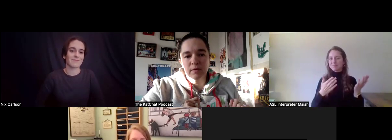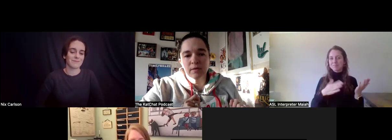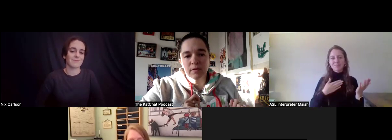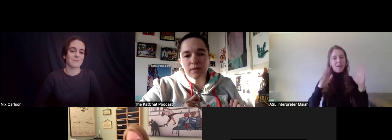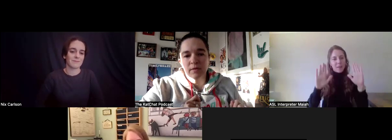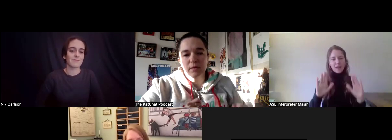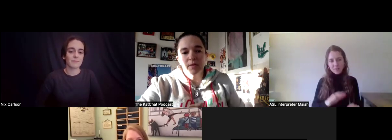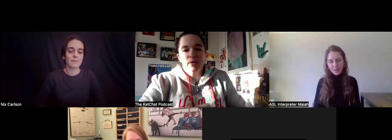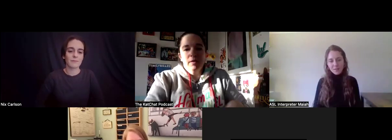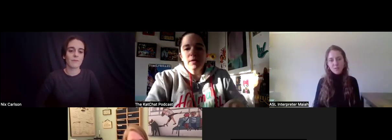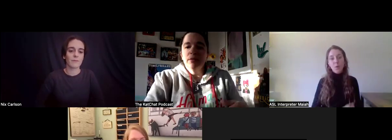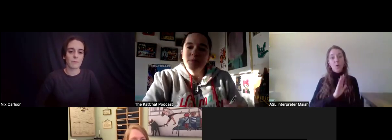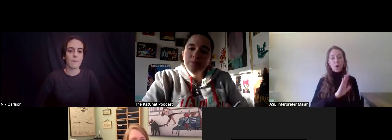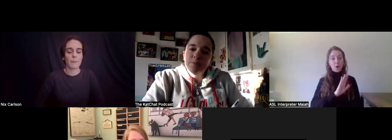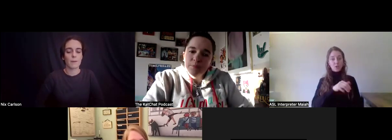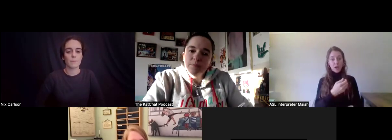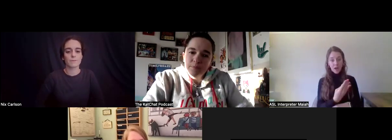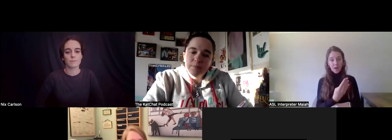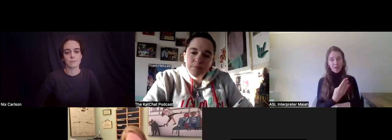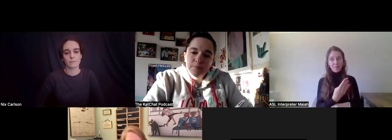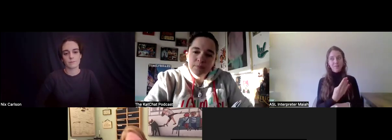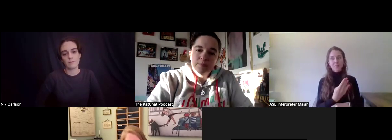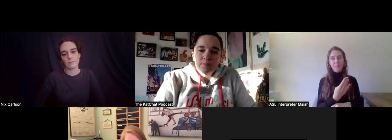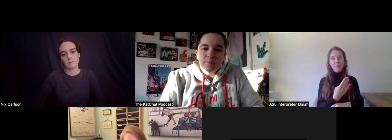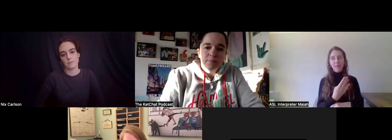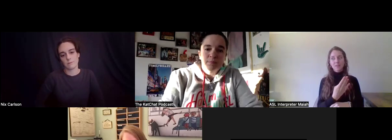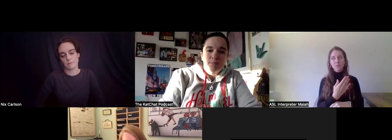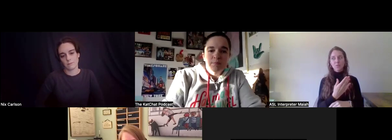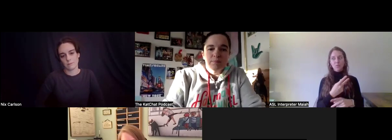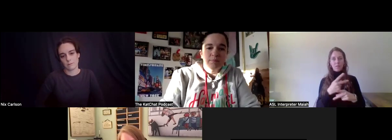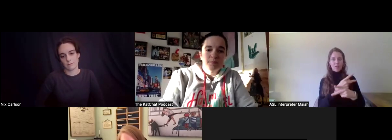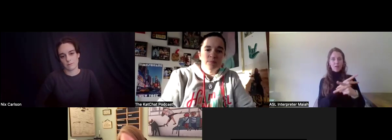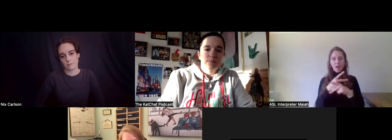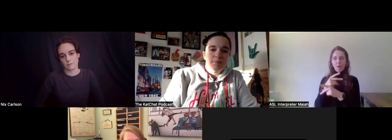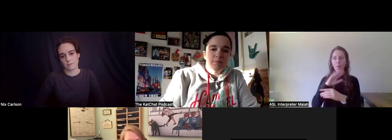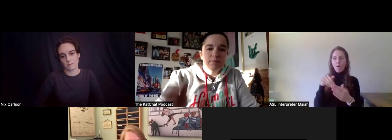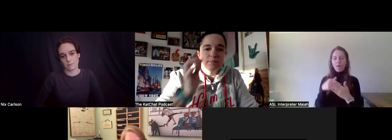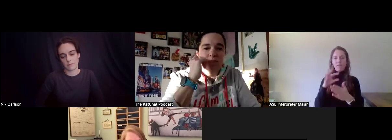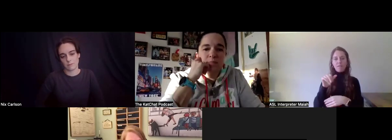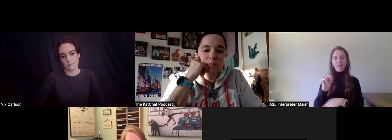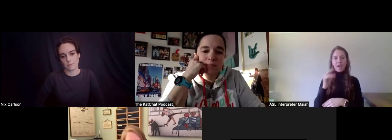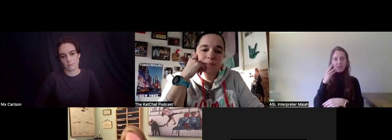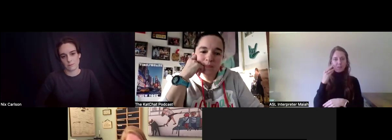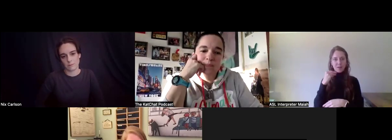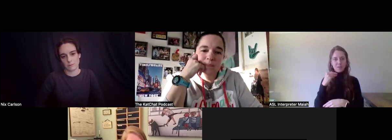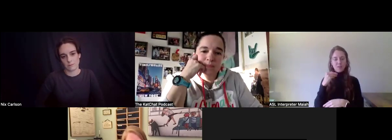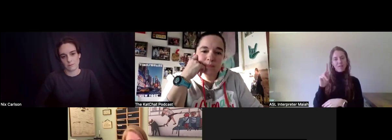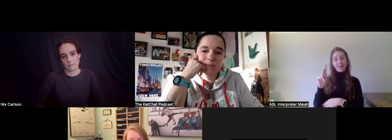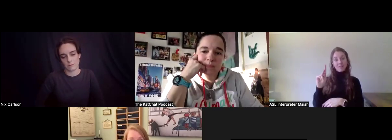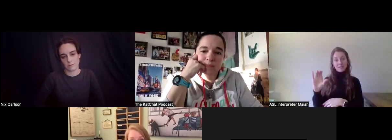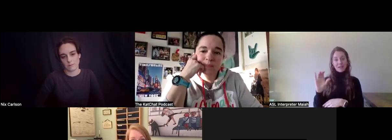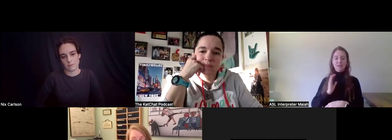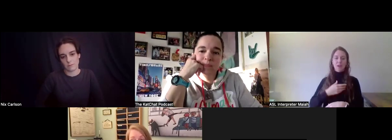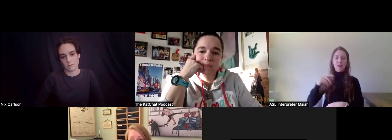is to, leverage all of these fan experiences. So, Kansas City is obviously our headquarters,